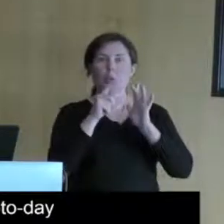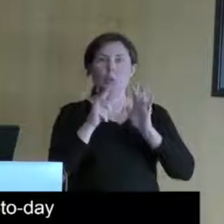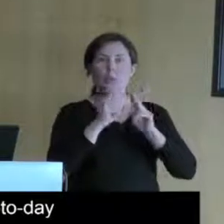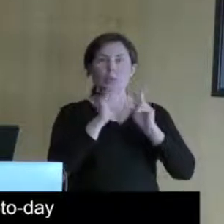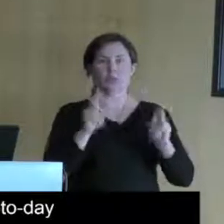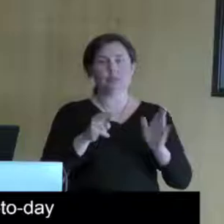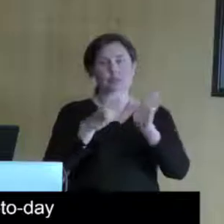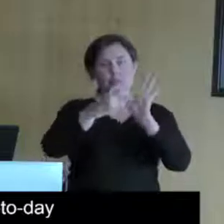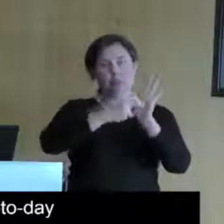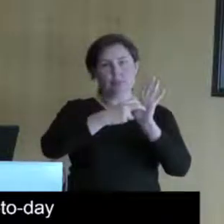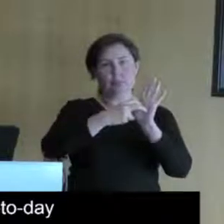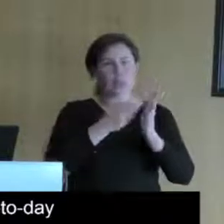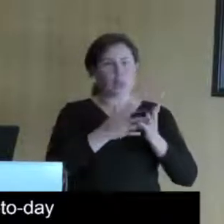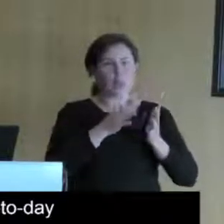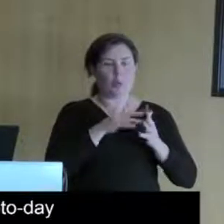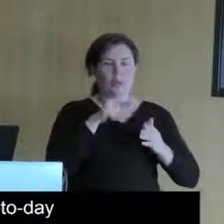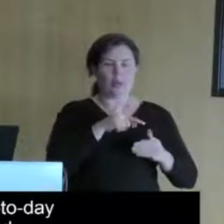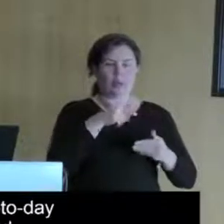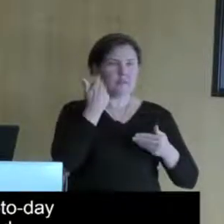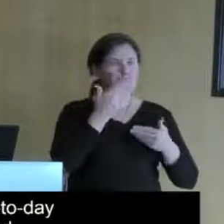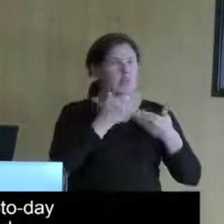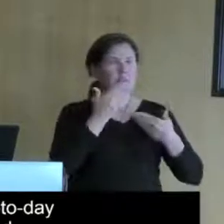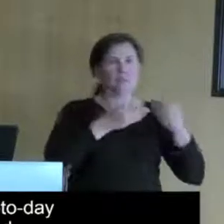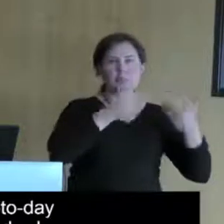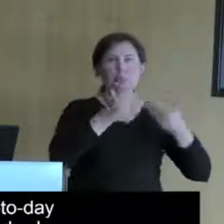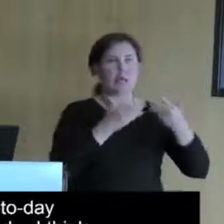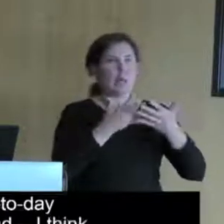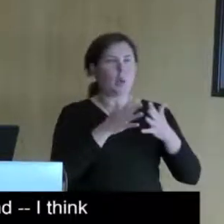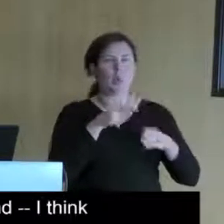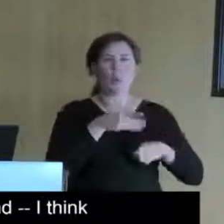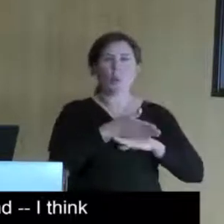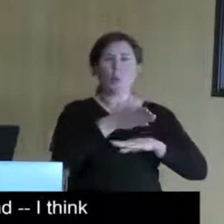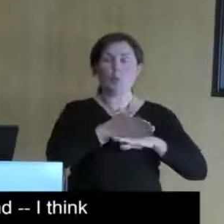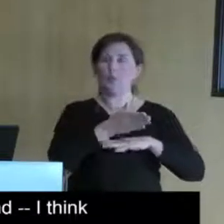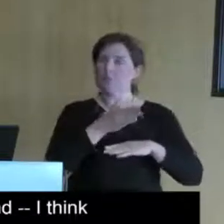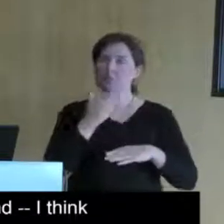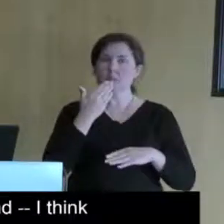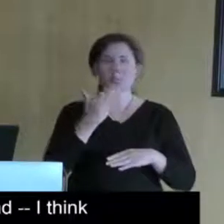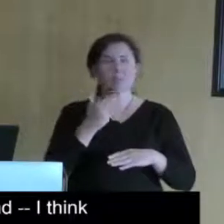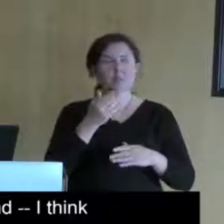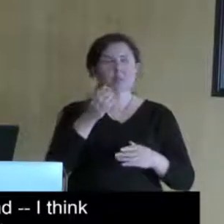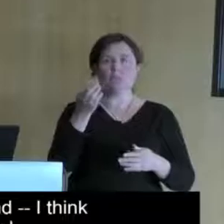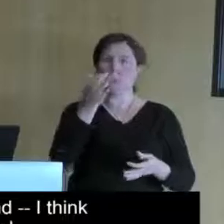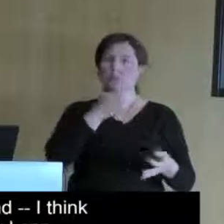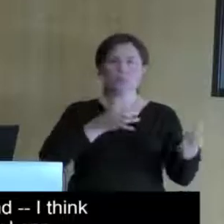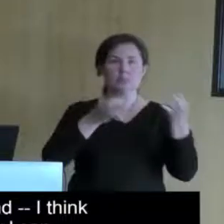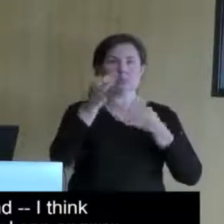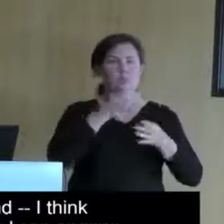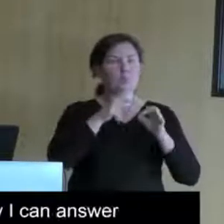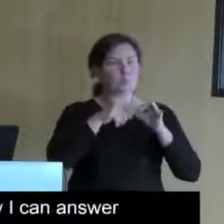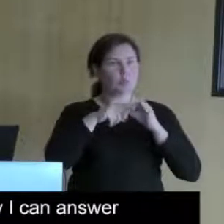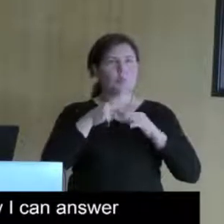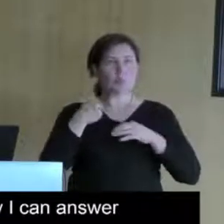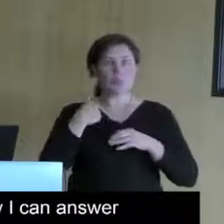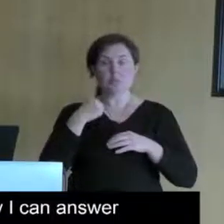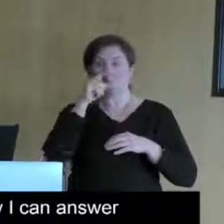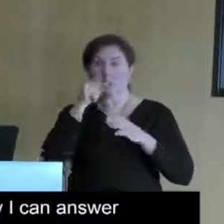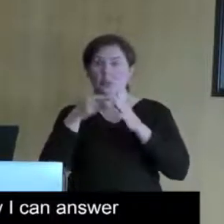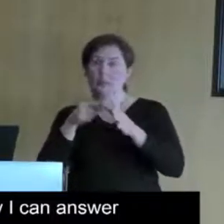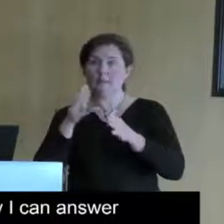think I don't think Tony's left out a lot, but I think if there are questions about the day-to-day